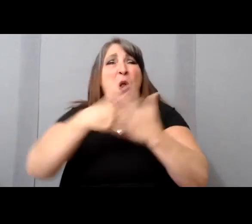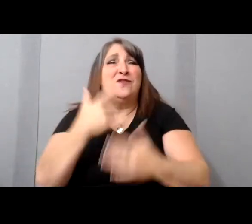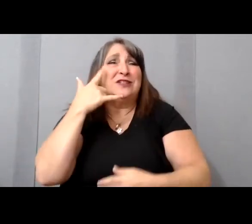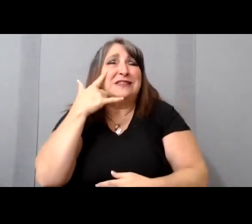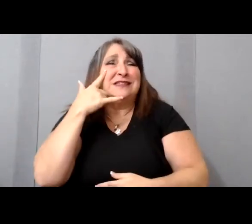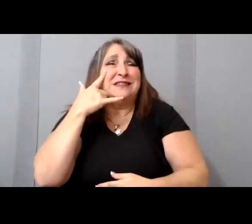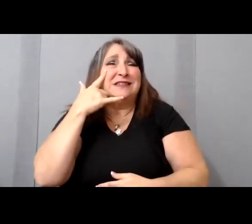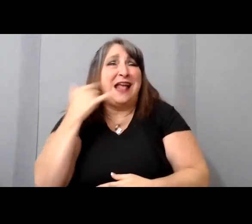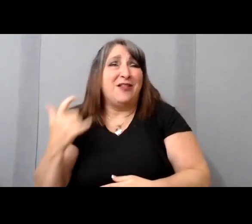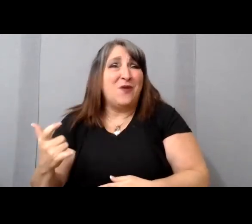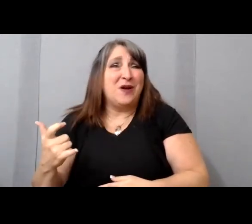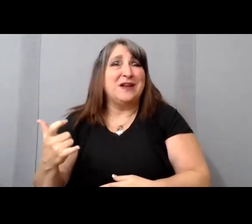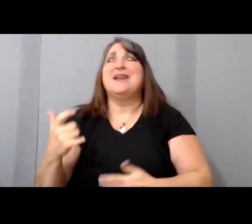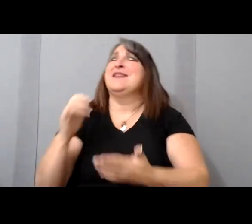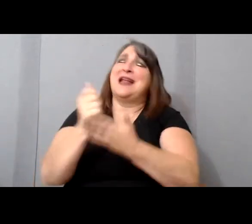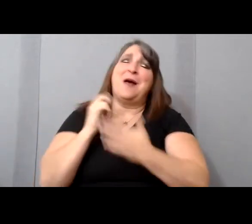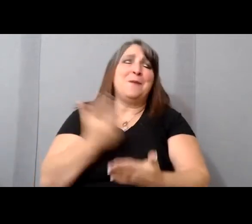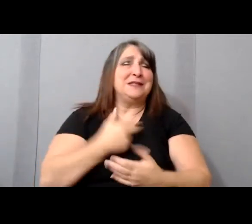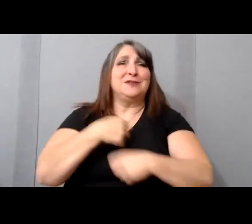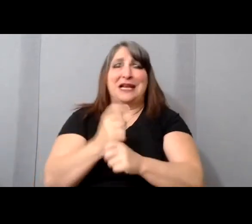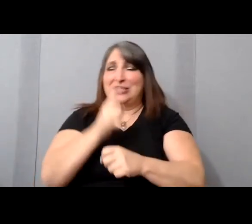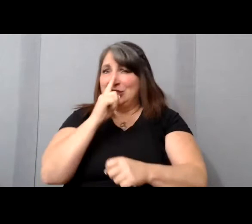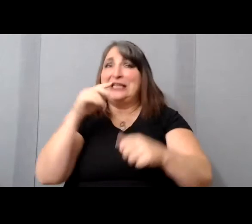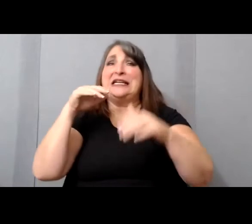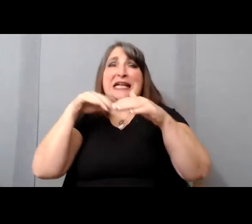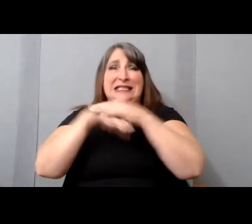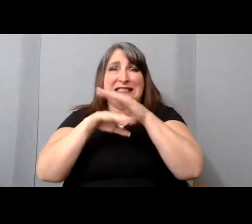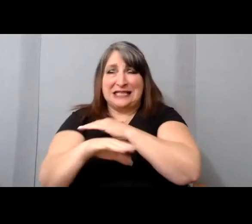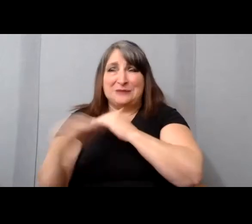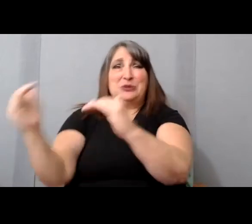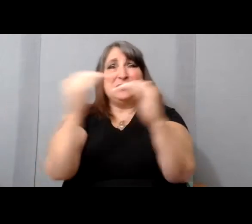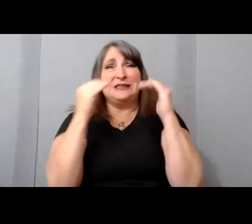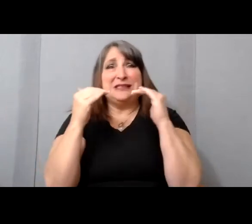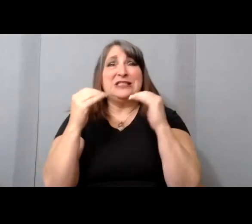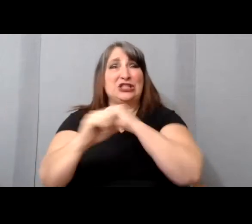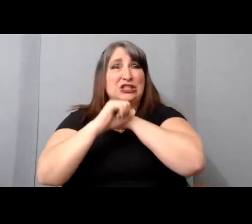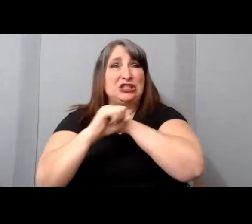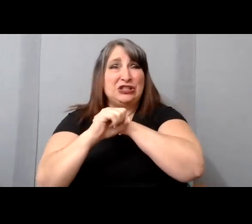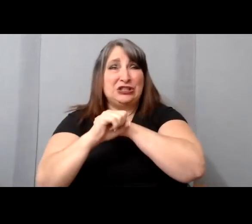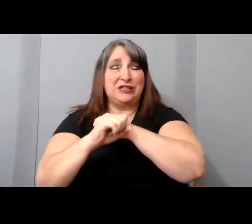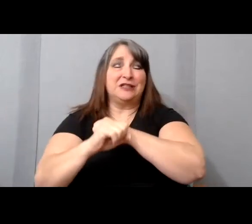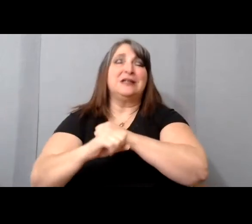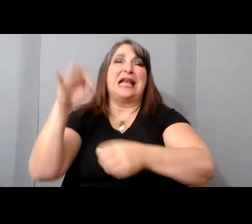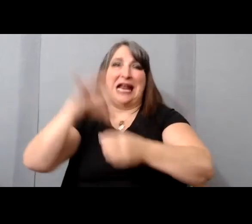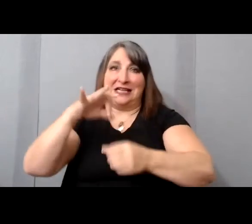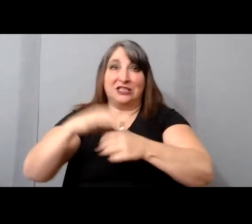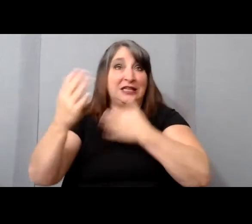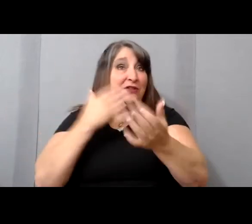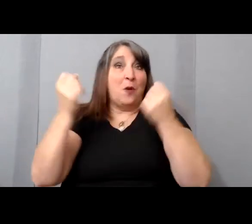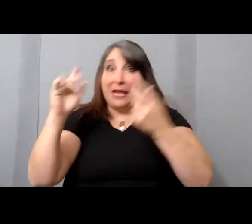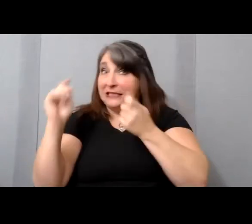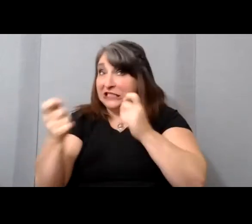helping us ensure an accessible, secure, and safe election, despite the many changes in how we administered the election